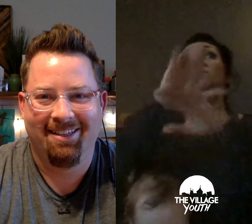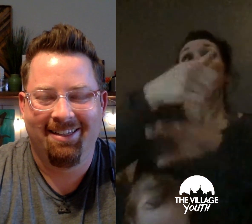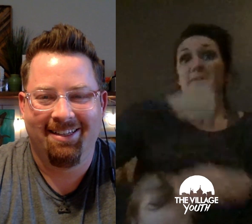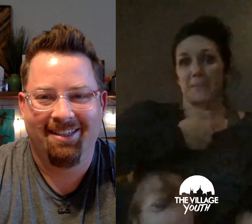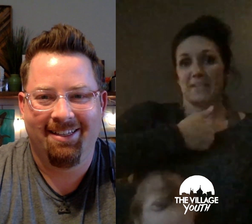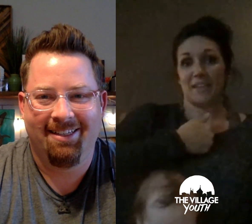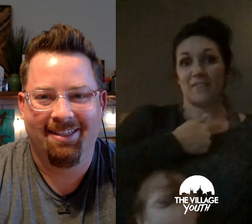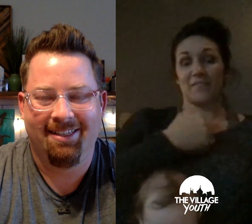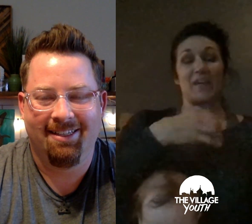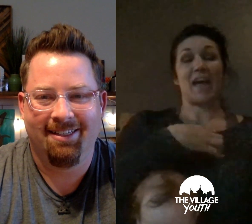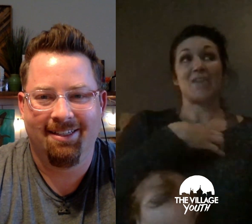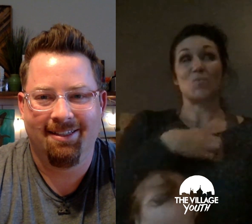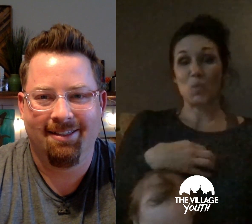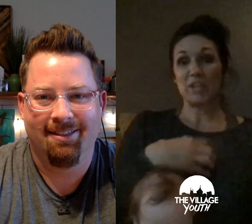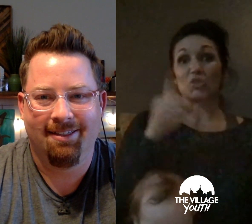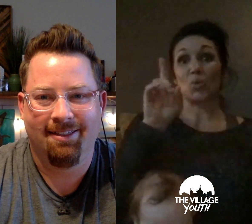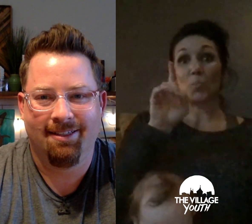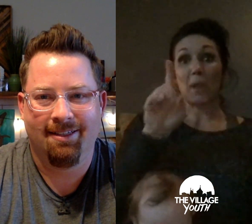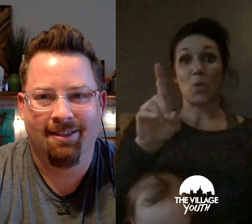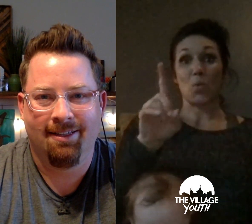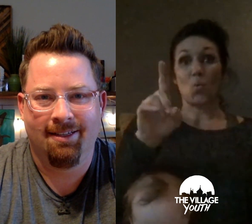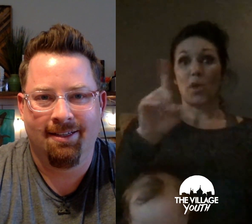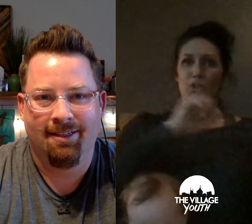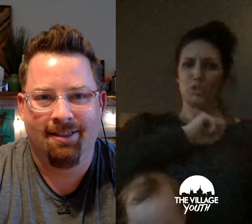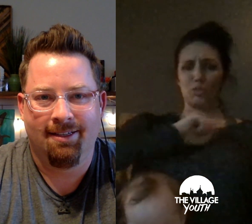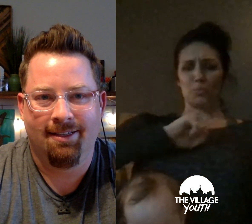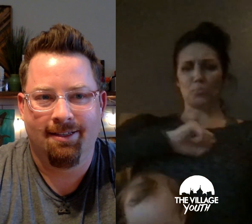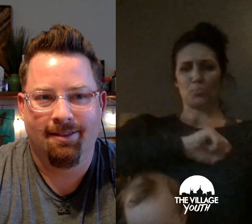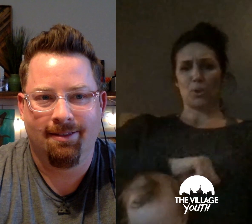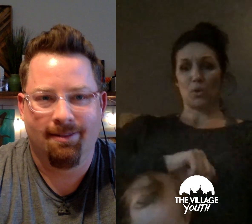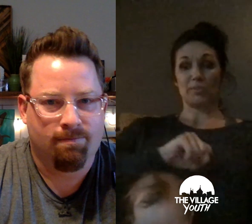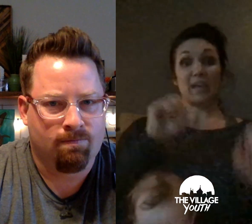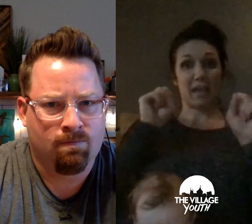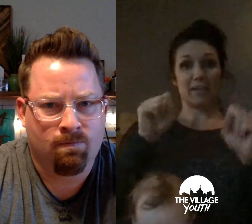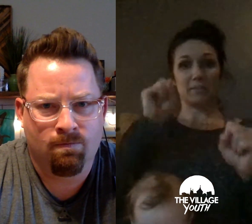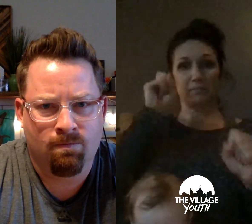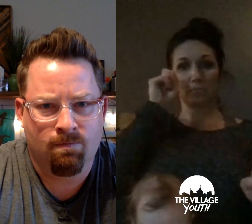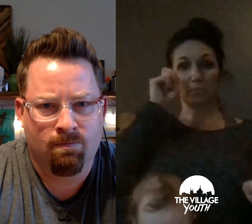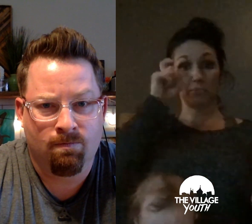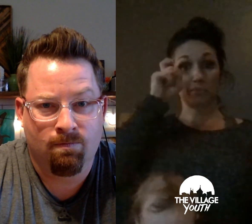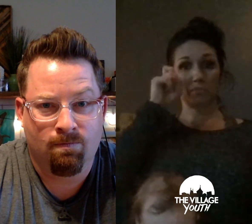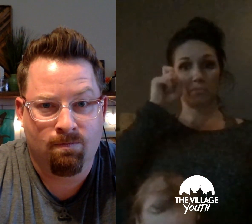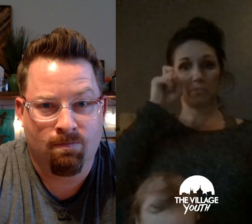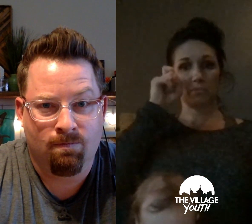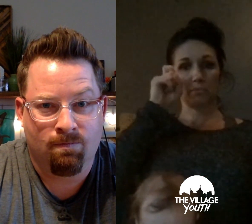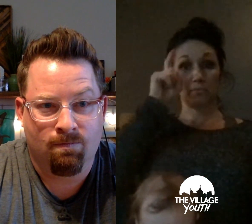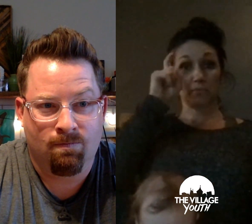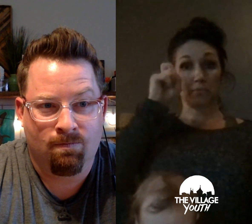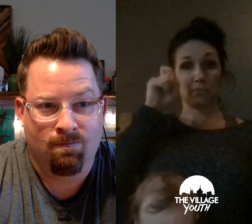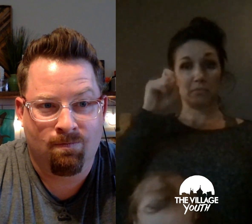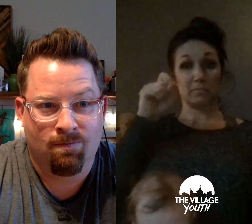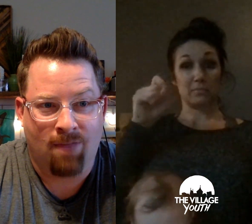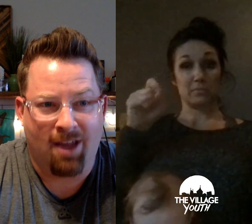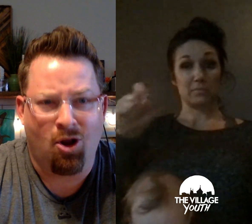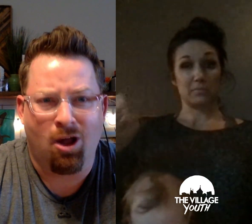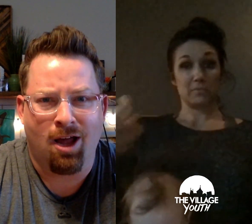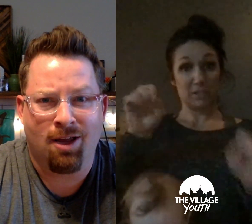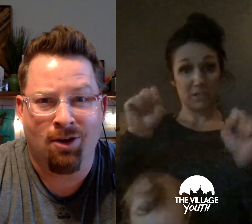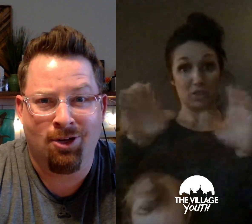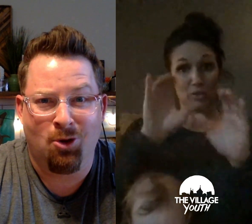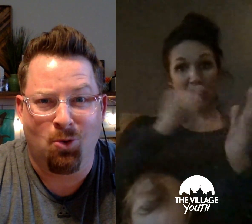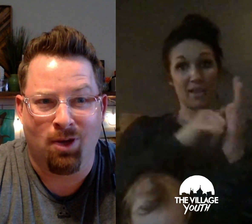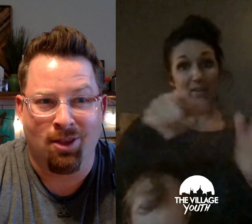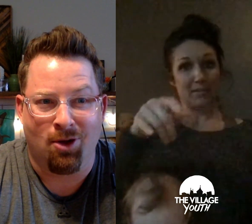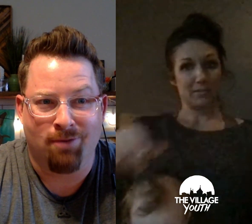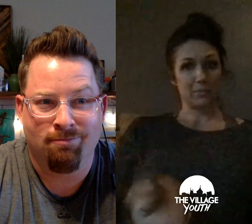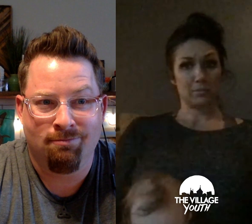you know what I wish my one superpower was? I wish I could raise an eyebrow with lower, you know what I mean? I can't do it. Can you do it? You did it. I can